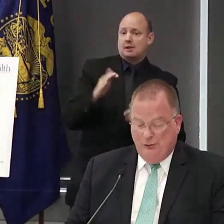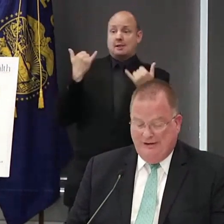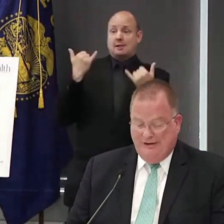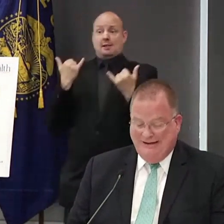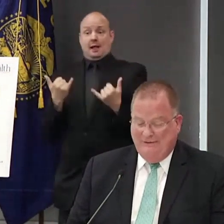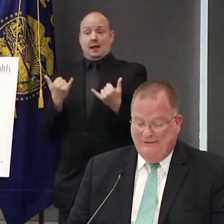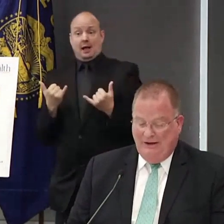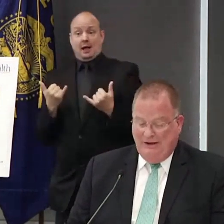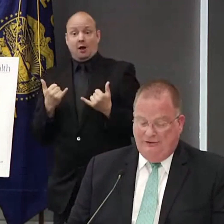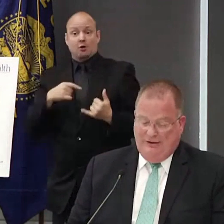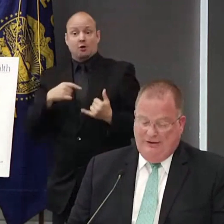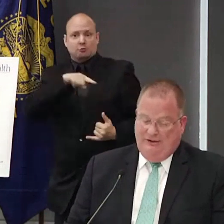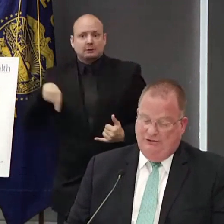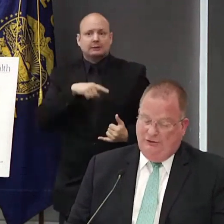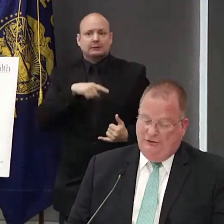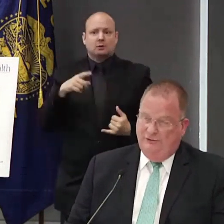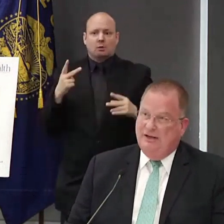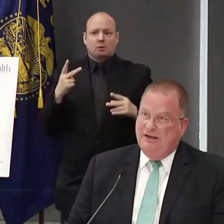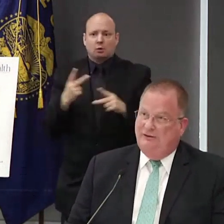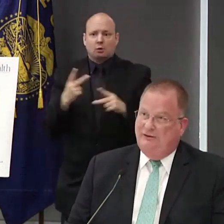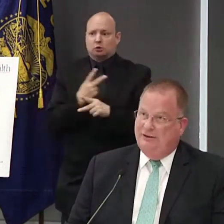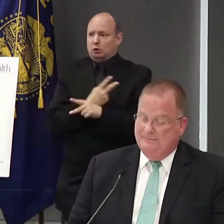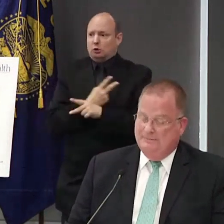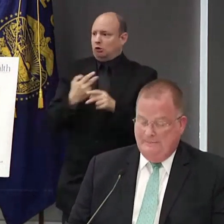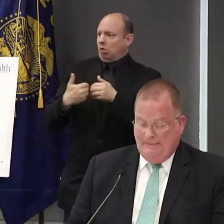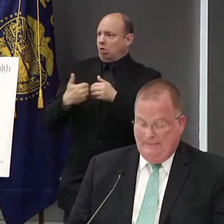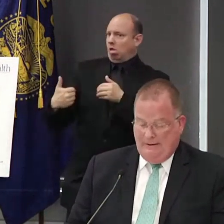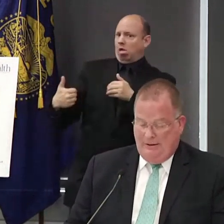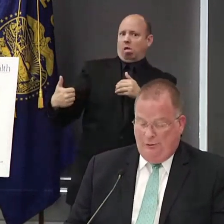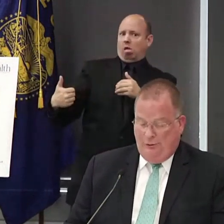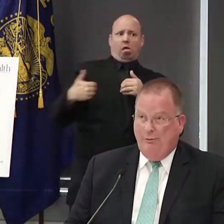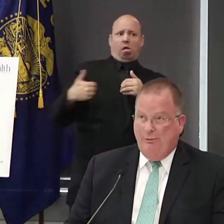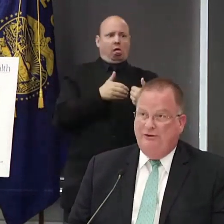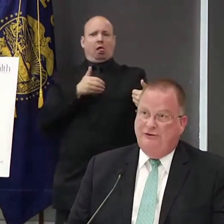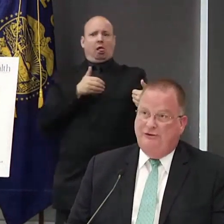and true that a deadly virus such as COVID-19